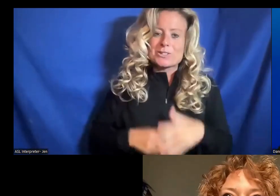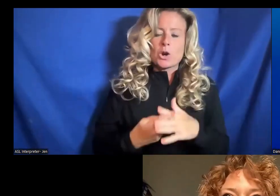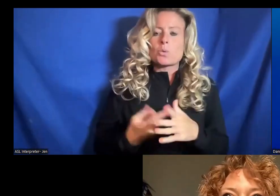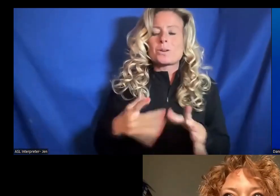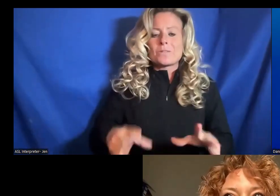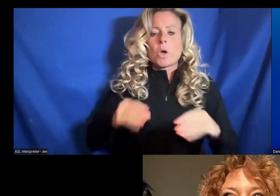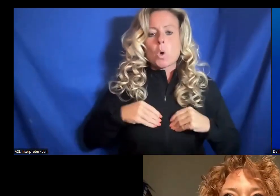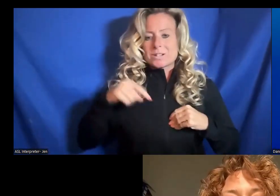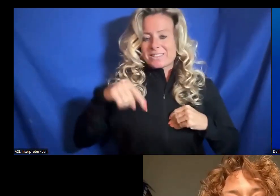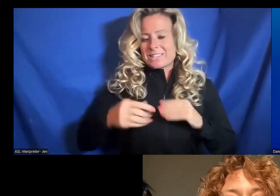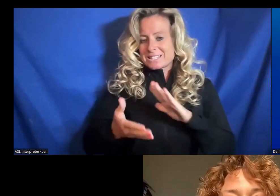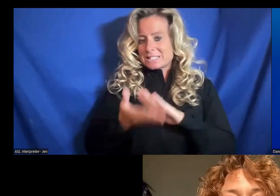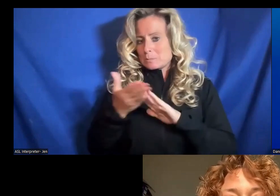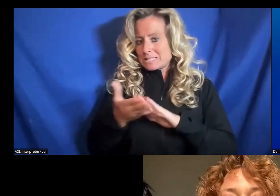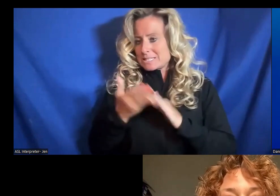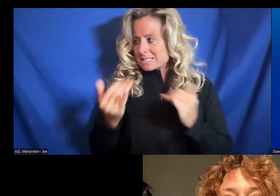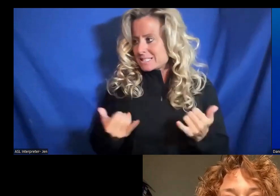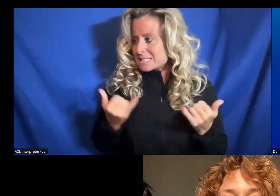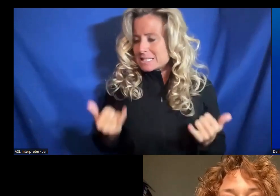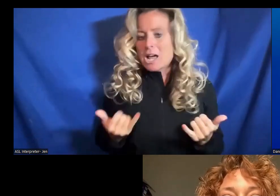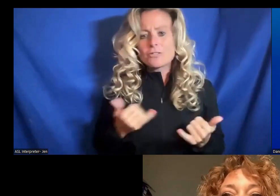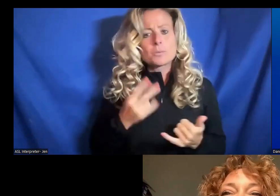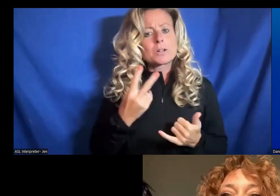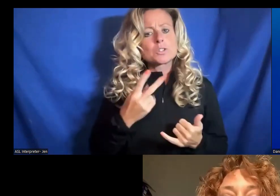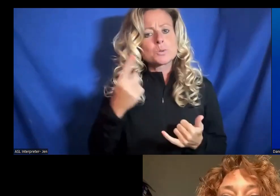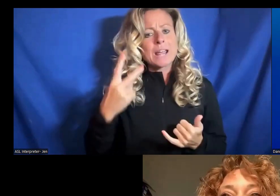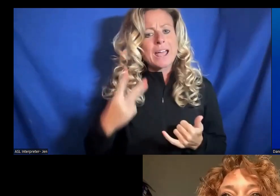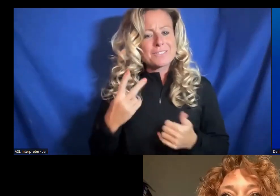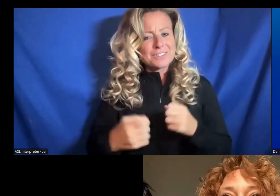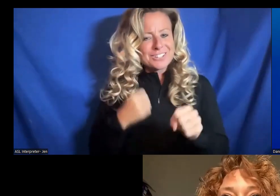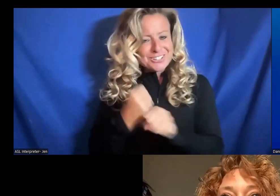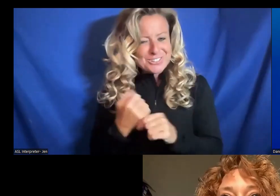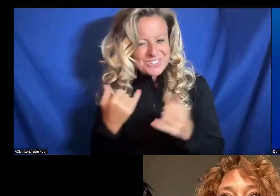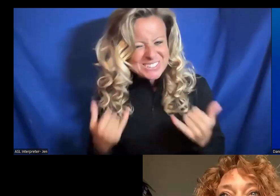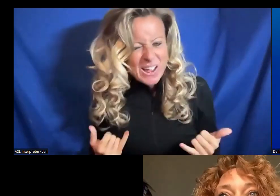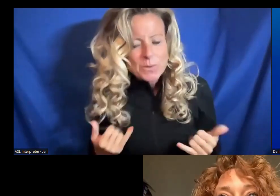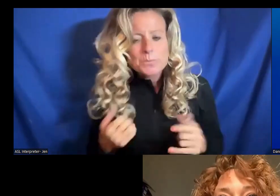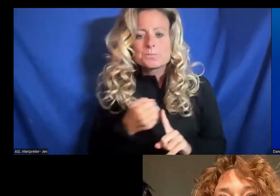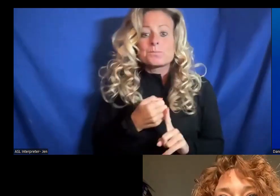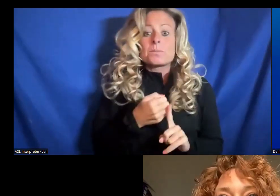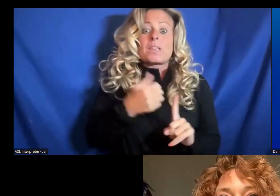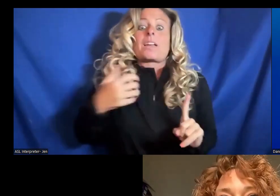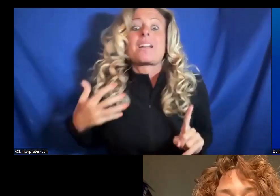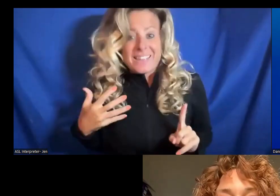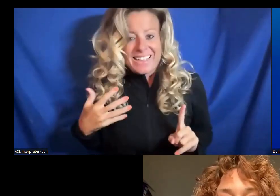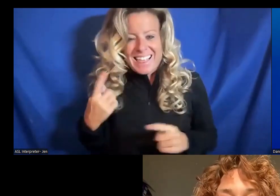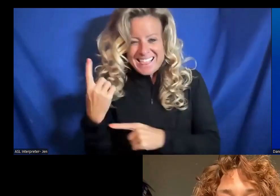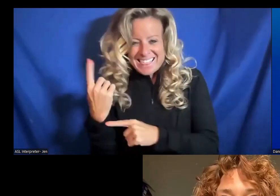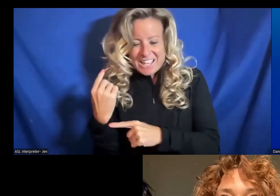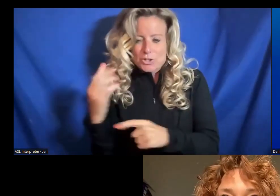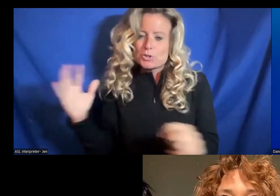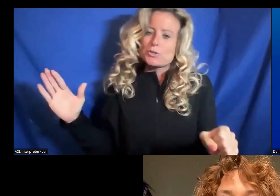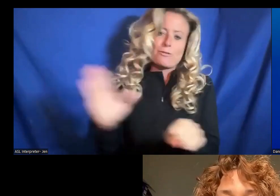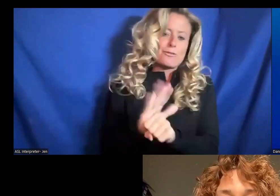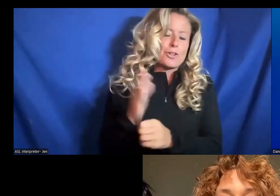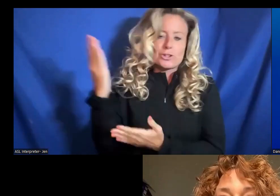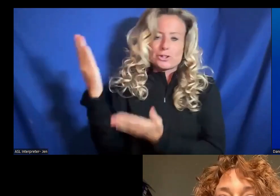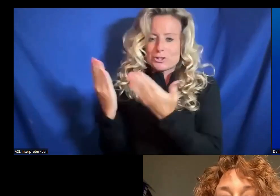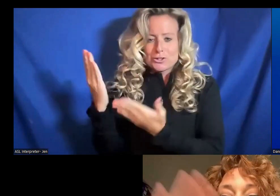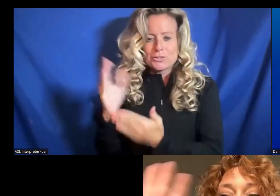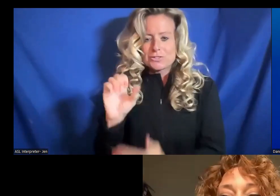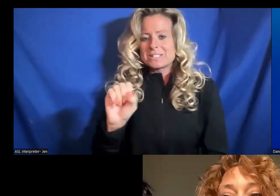about 2.5 years now. And we just expanded a year ago into a full service